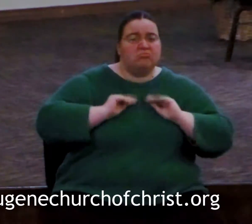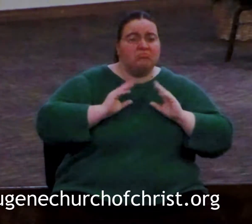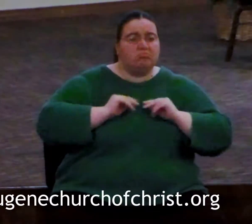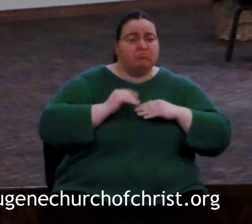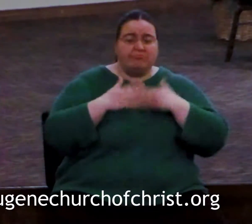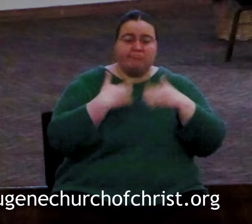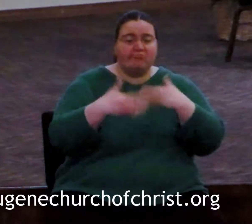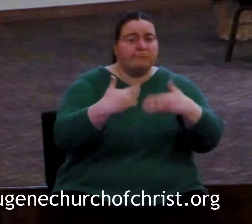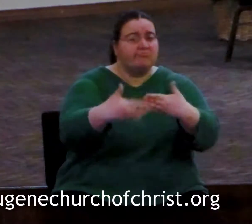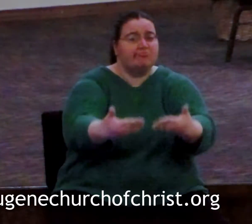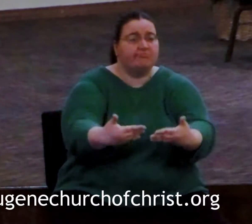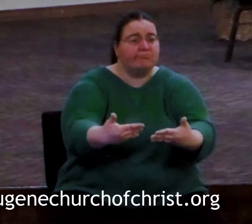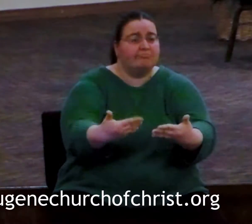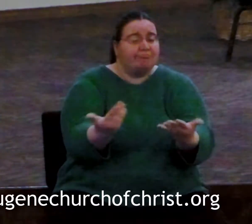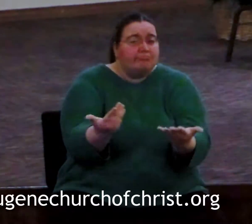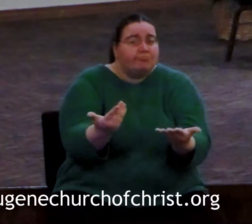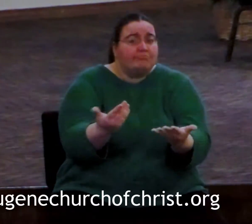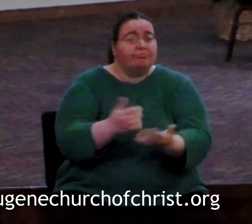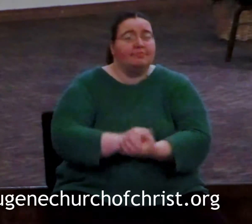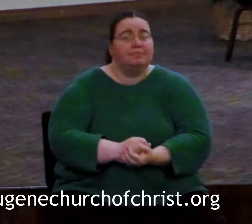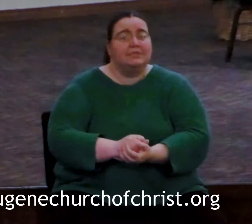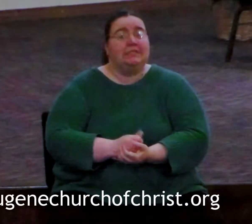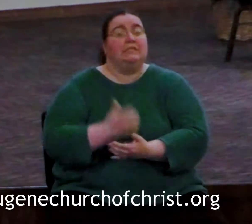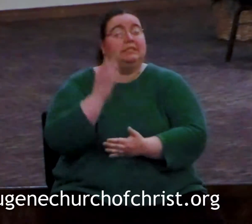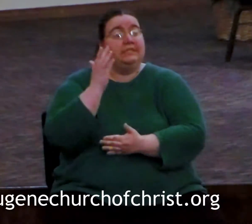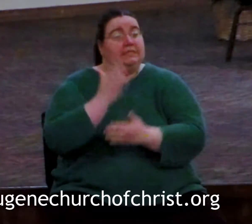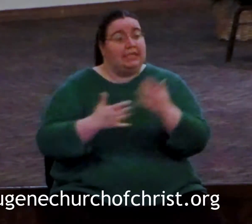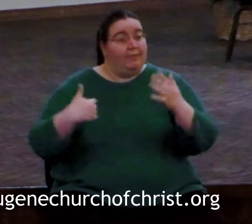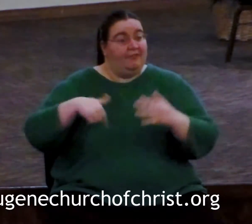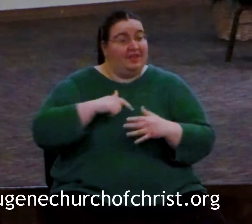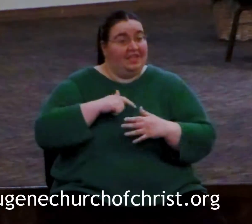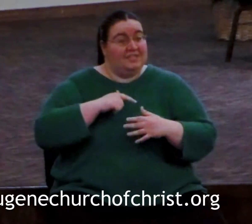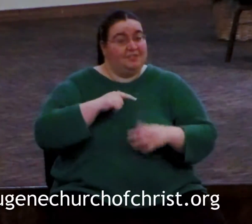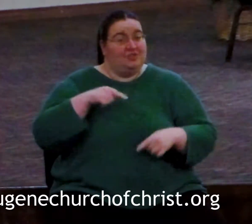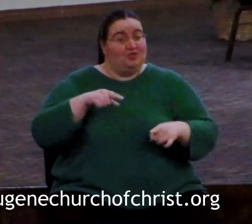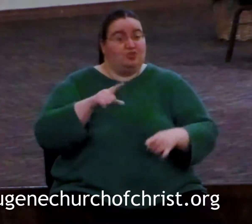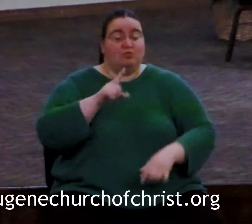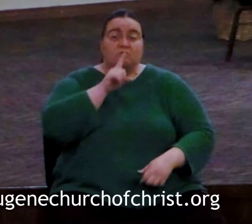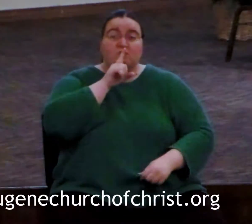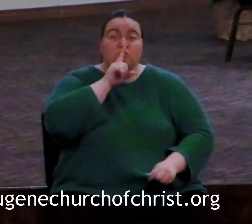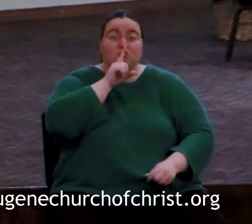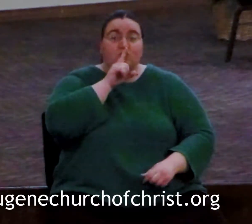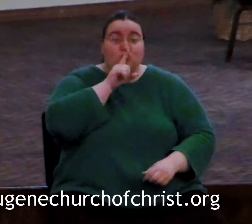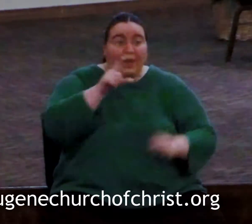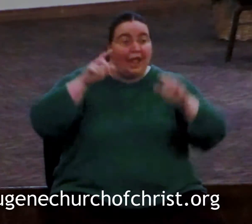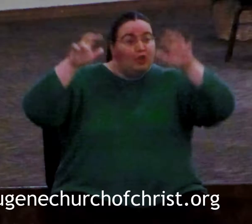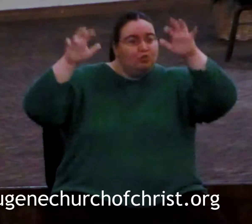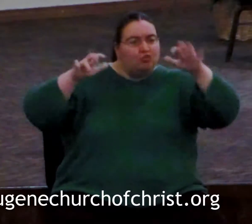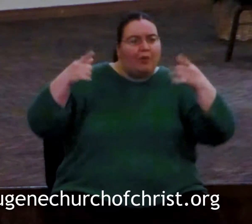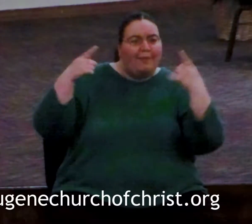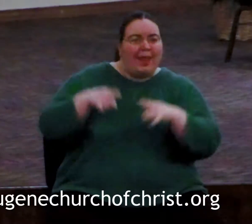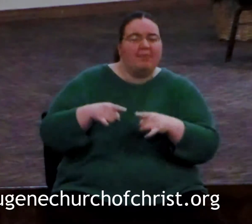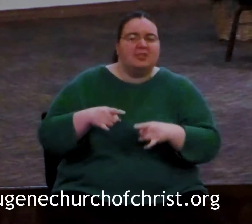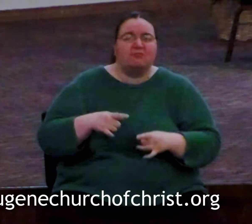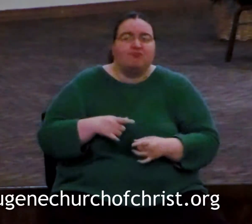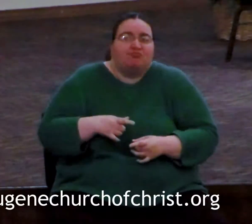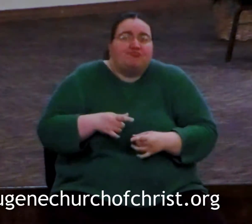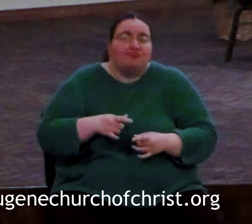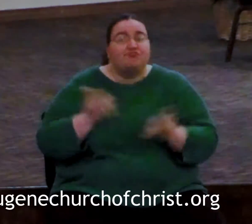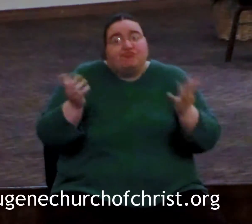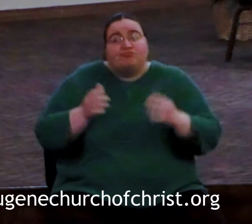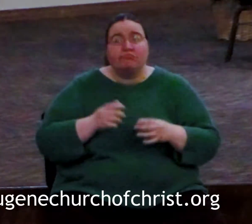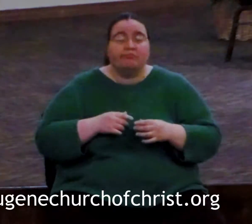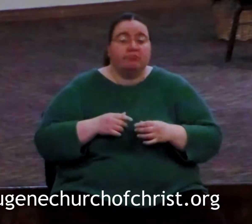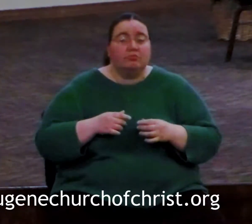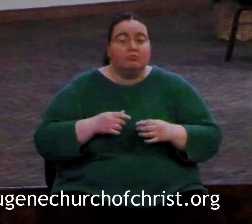go. There are those of us who, when an actual storm comes along, don't blink an eye and you're just used to it. And there are some